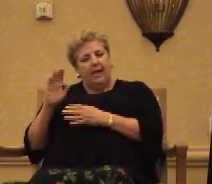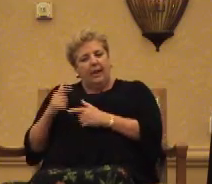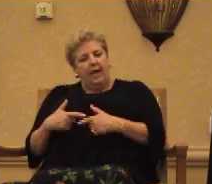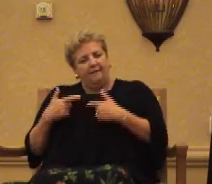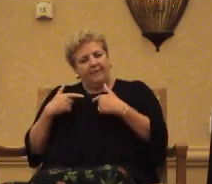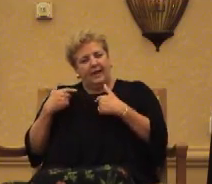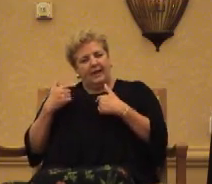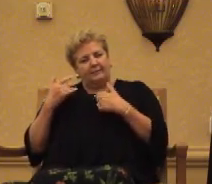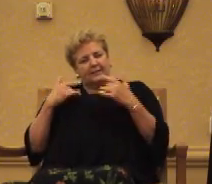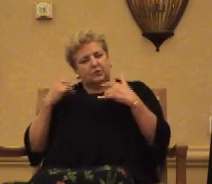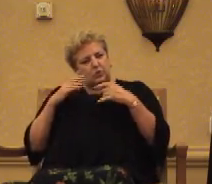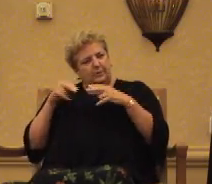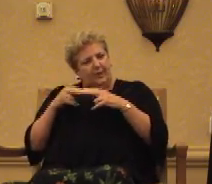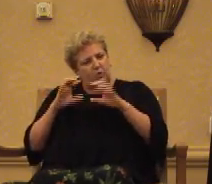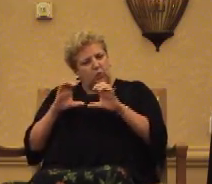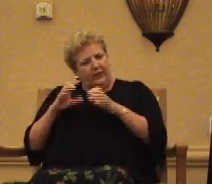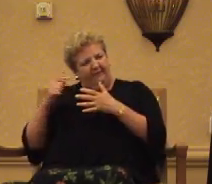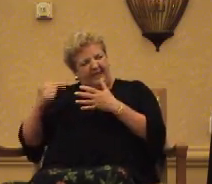this. And